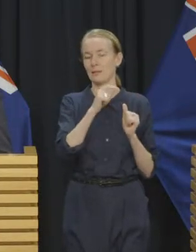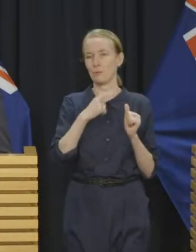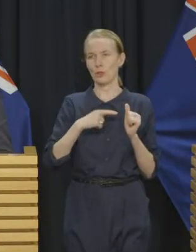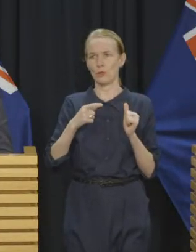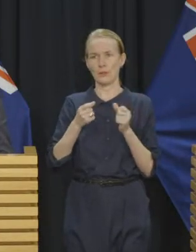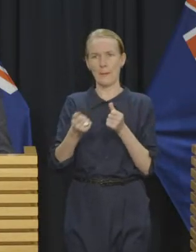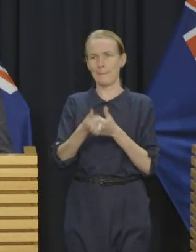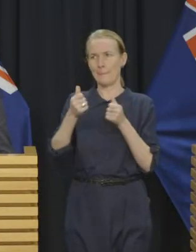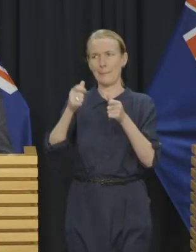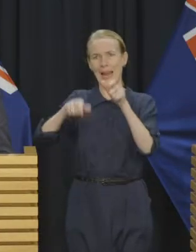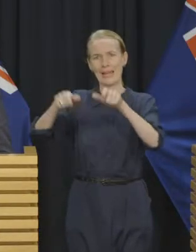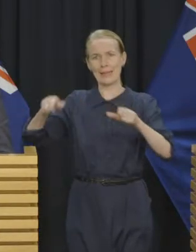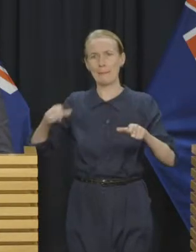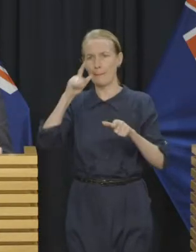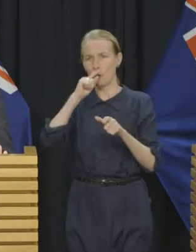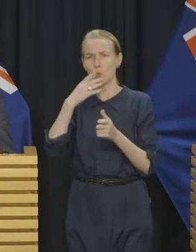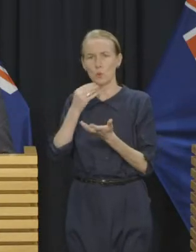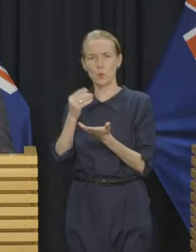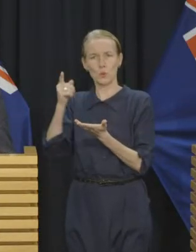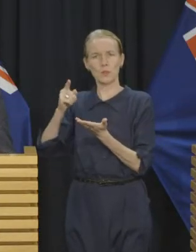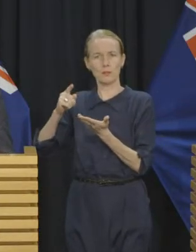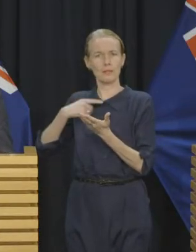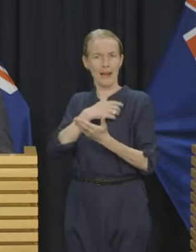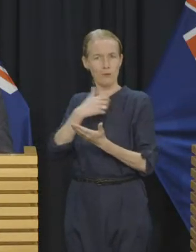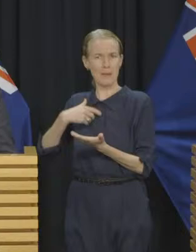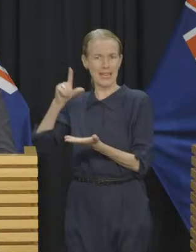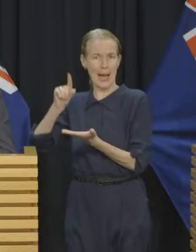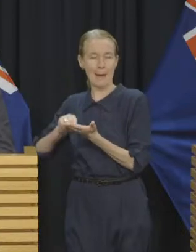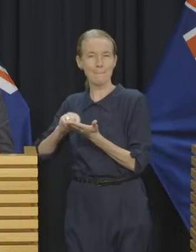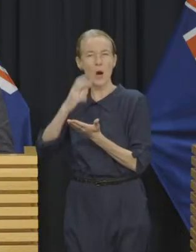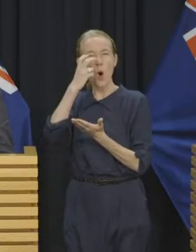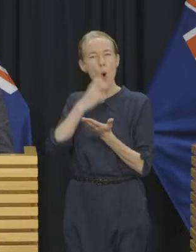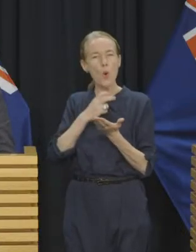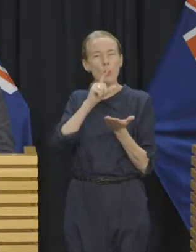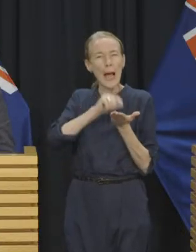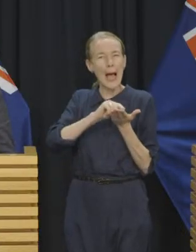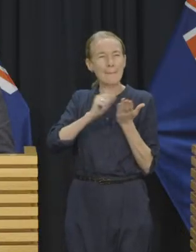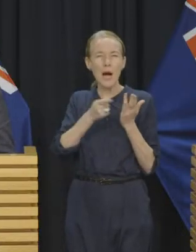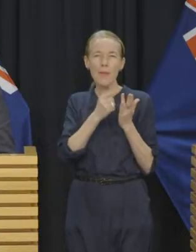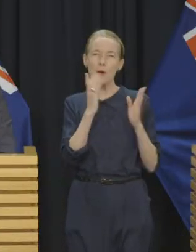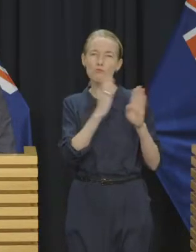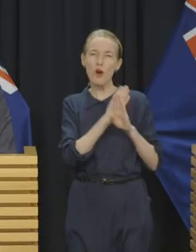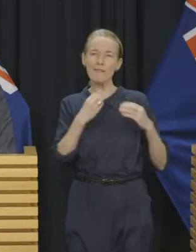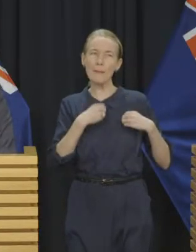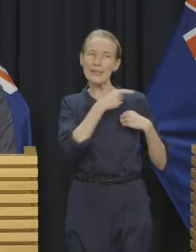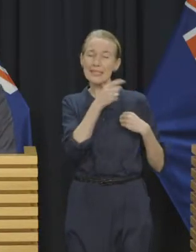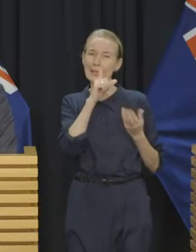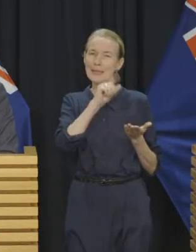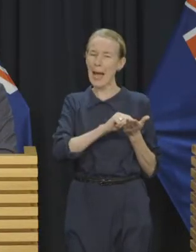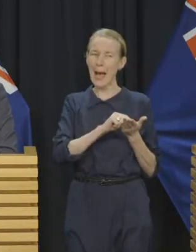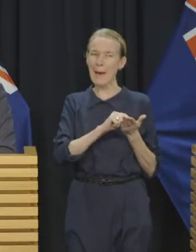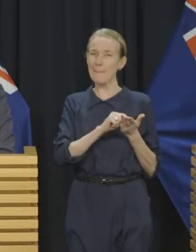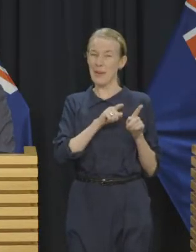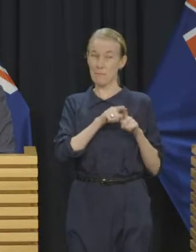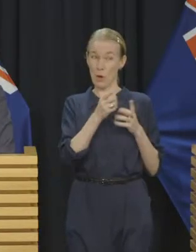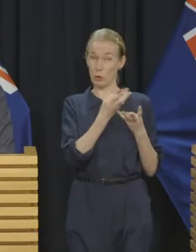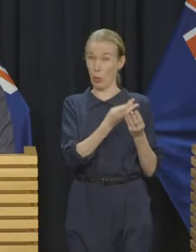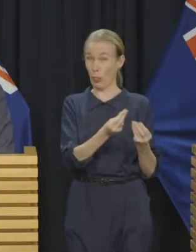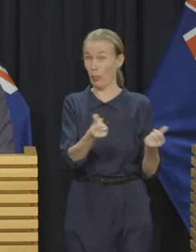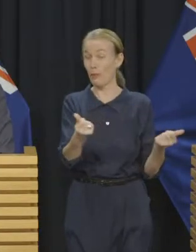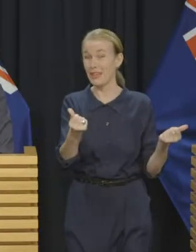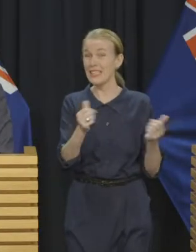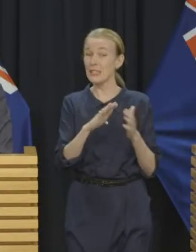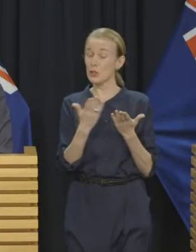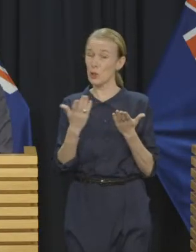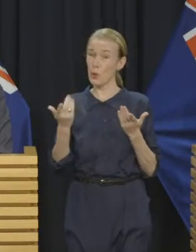point, because many of those other systems are barely being used now. And so it would be good, we would strongly encourage them now